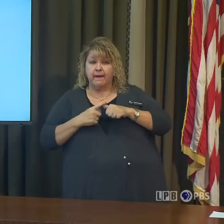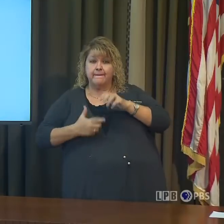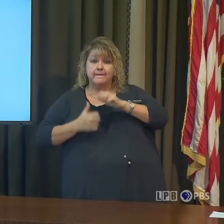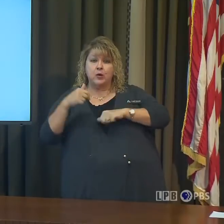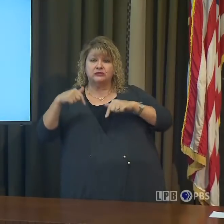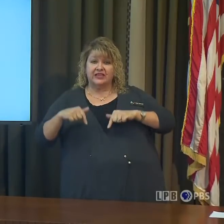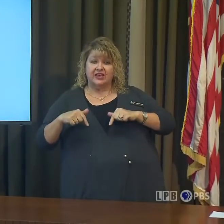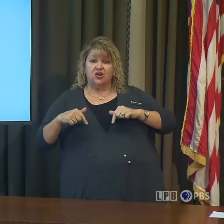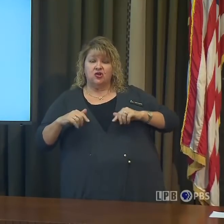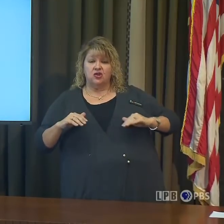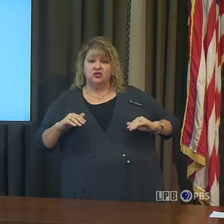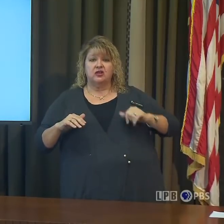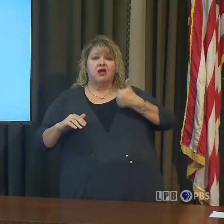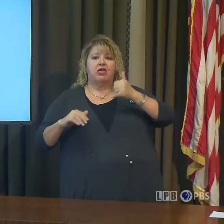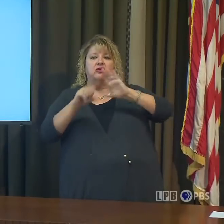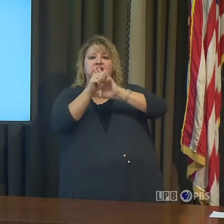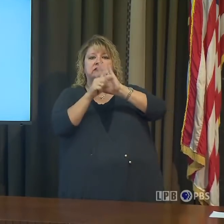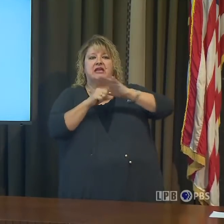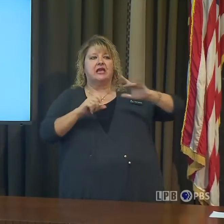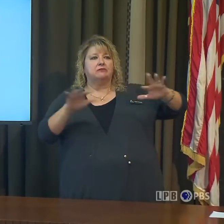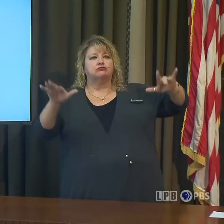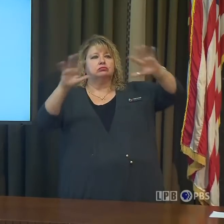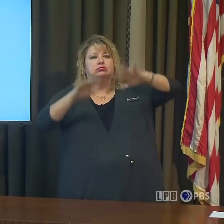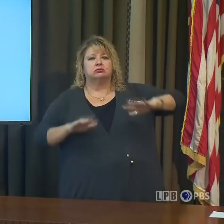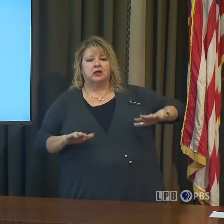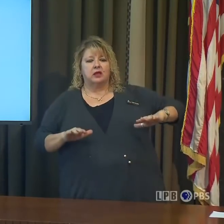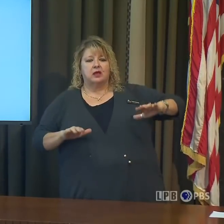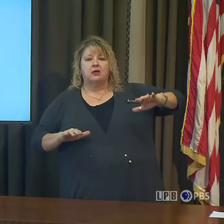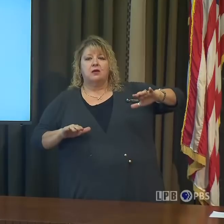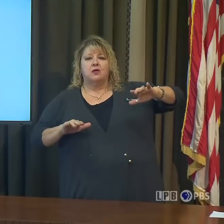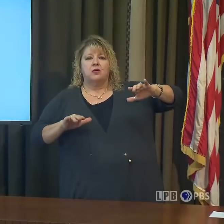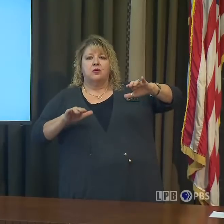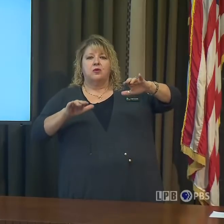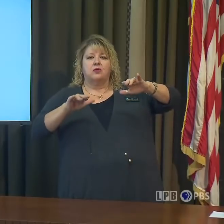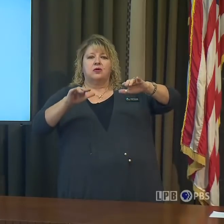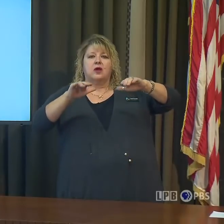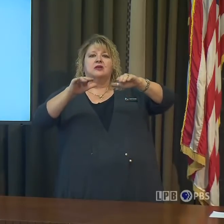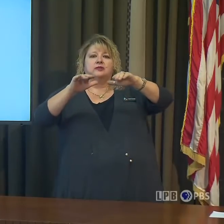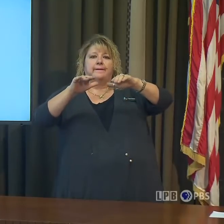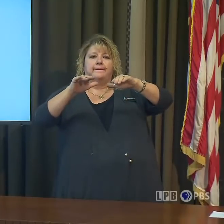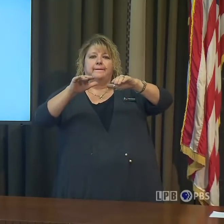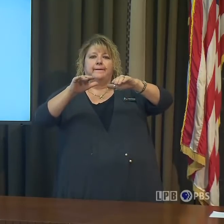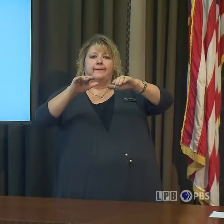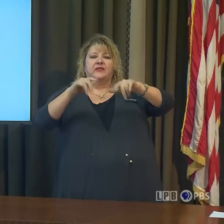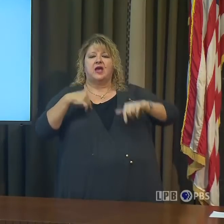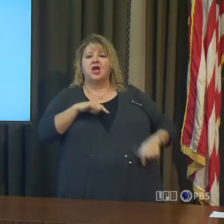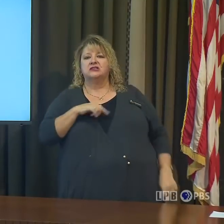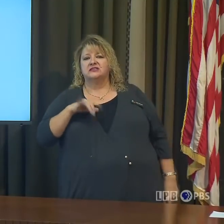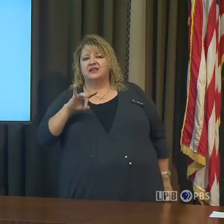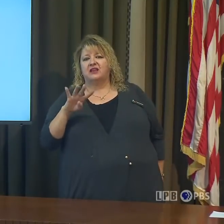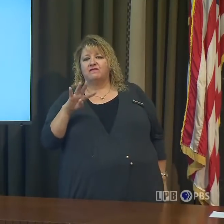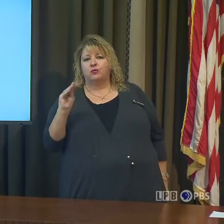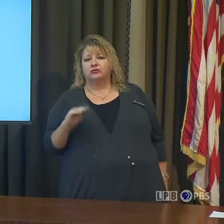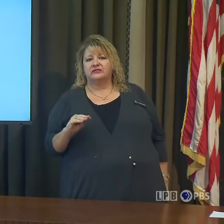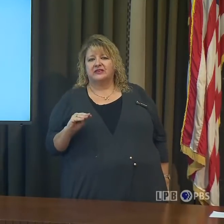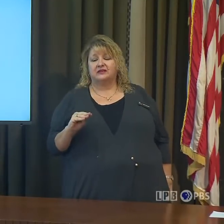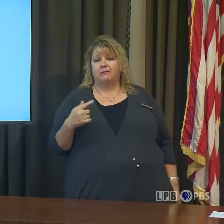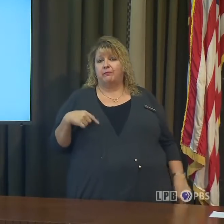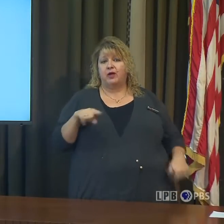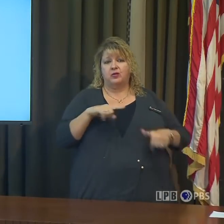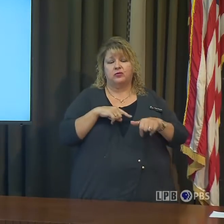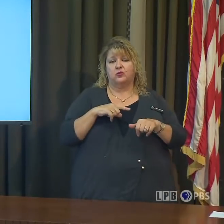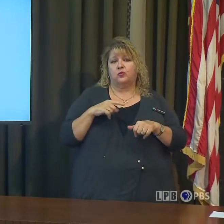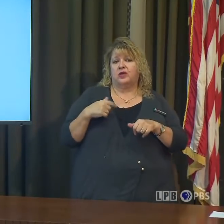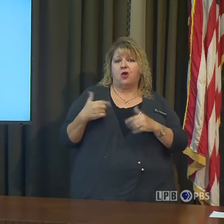new case of COVID-19 is estimated to be Delta, and in our part of the country, that's 84%. But we were well ahead